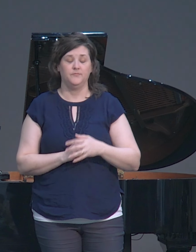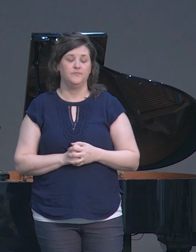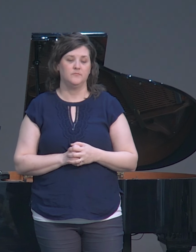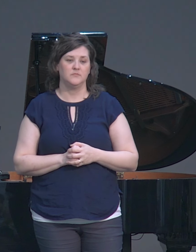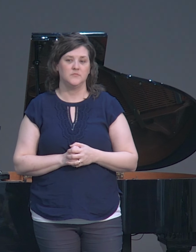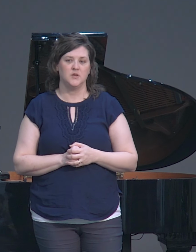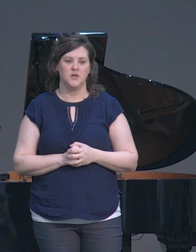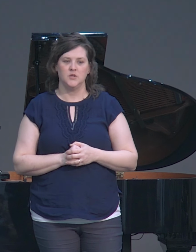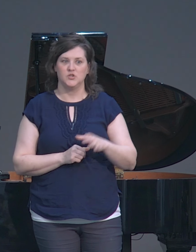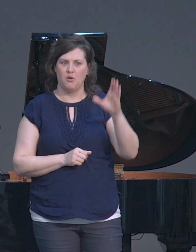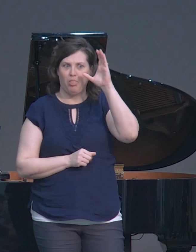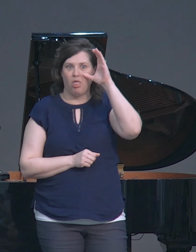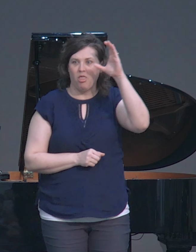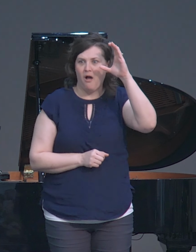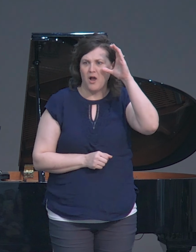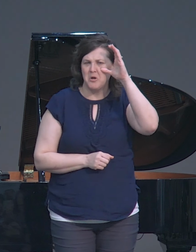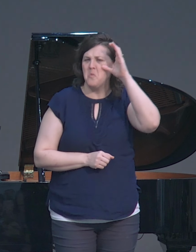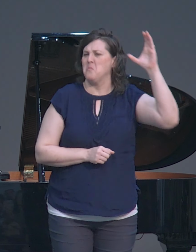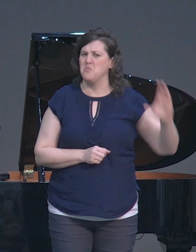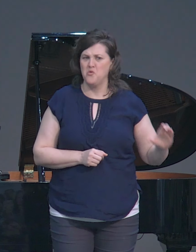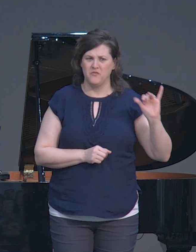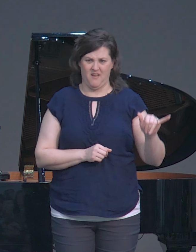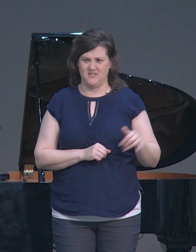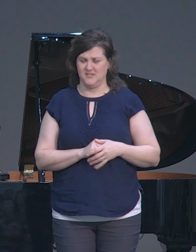Take out the timber.